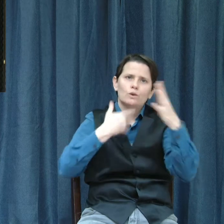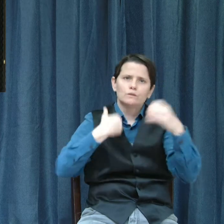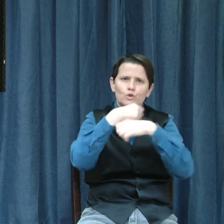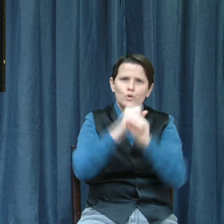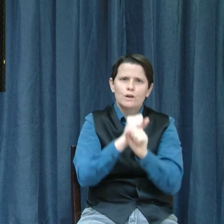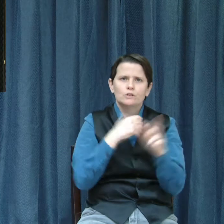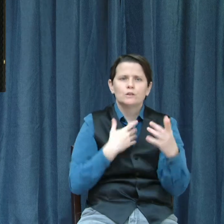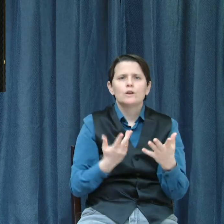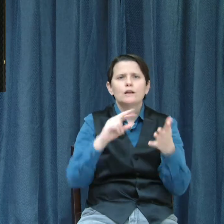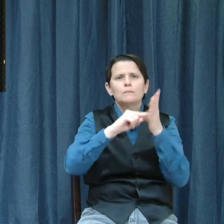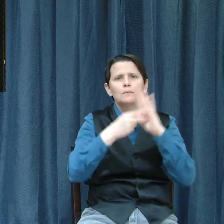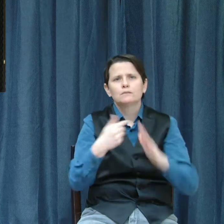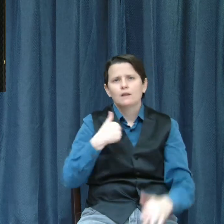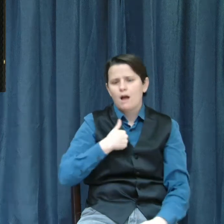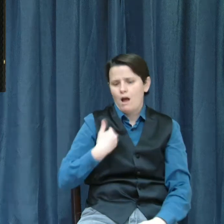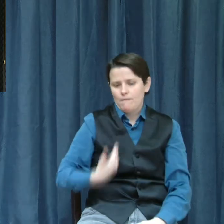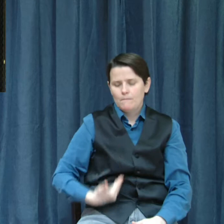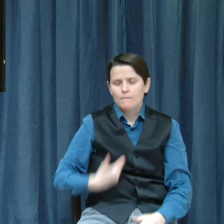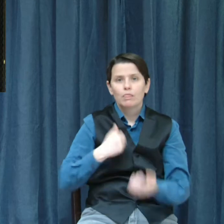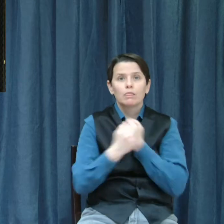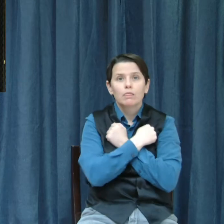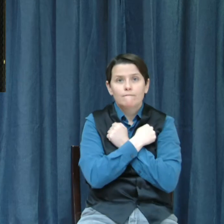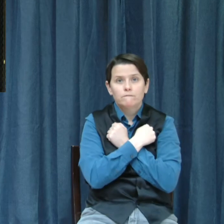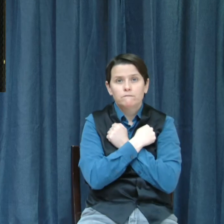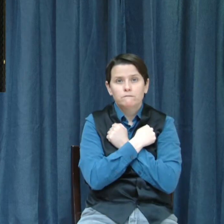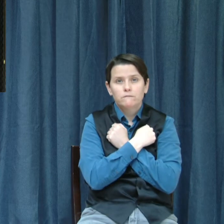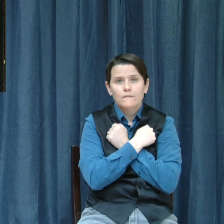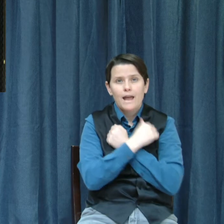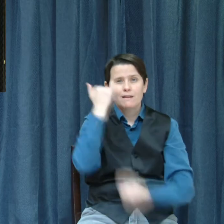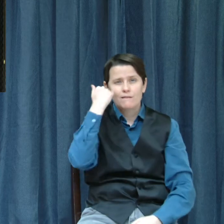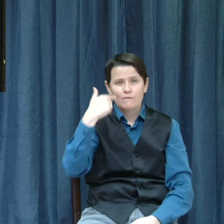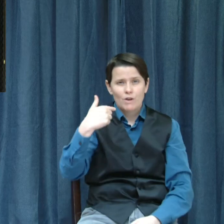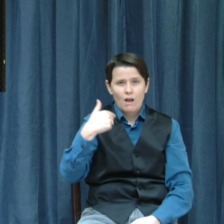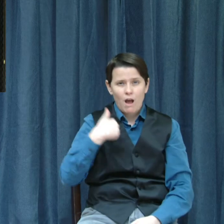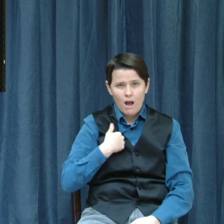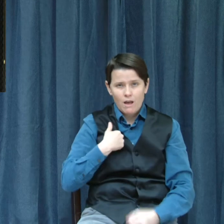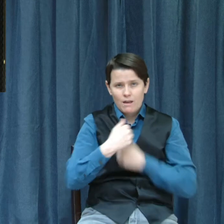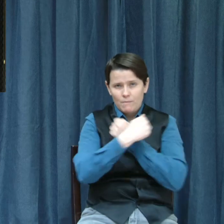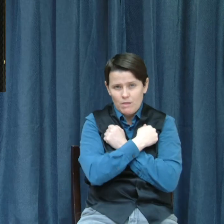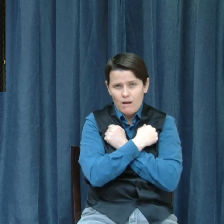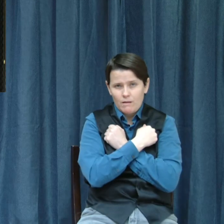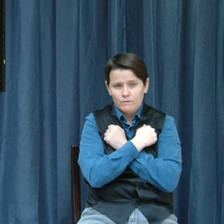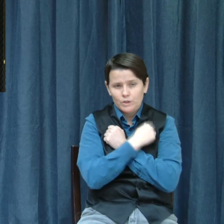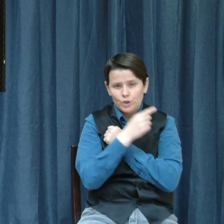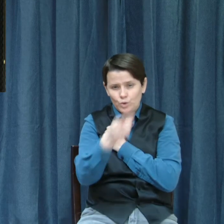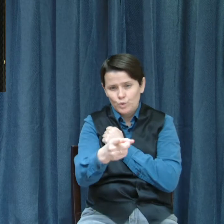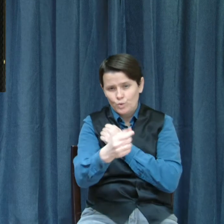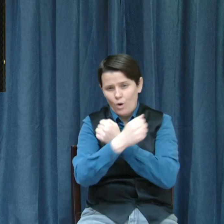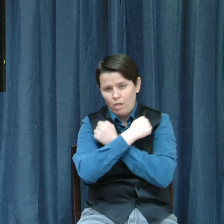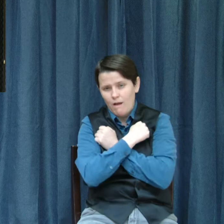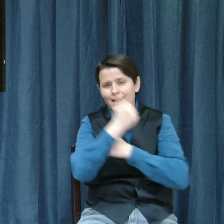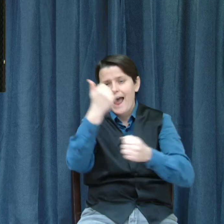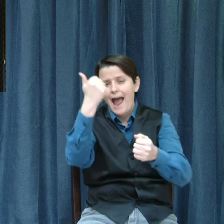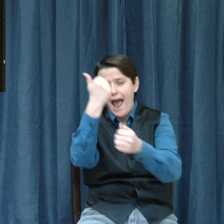loved. And if you are loved, every one of us is loved. What if we're